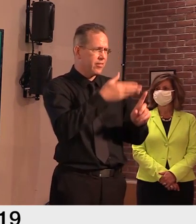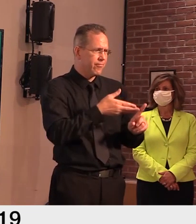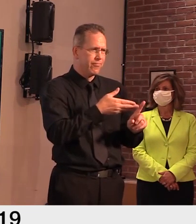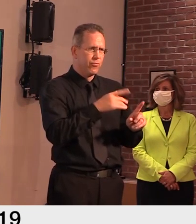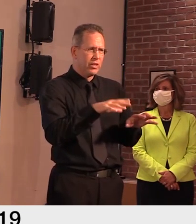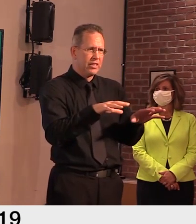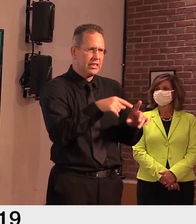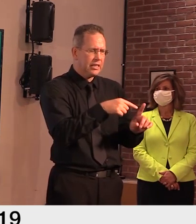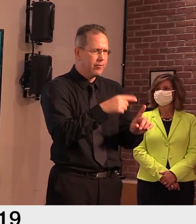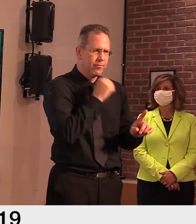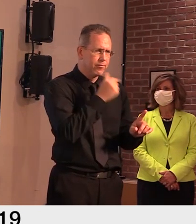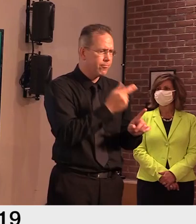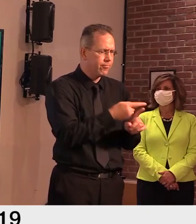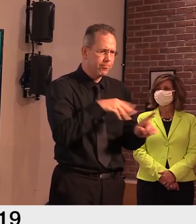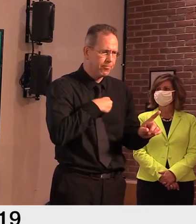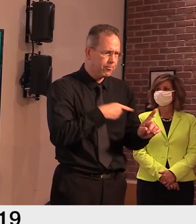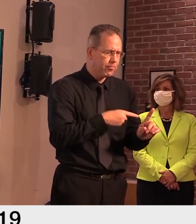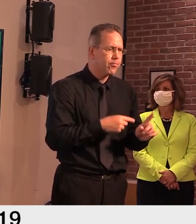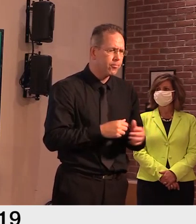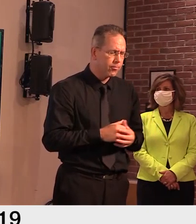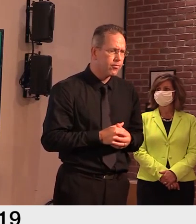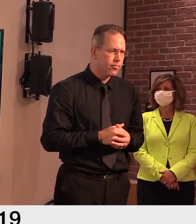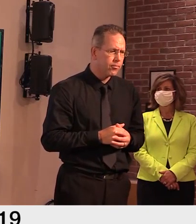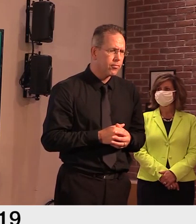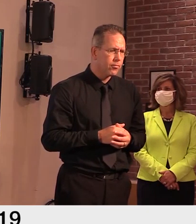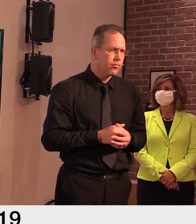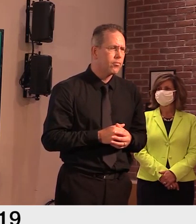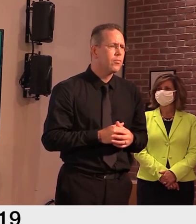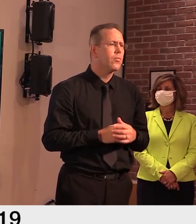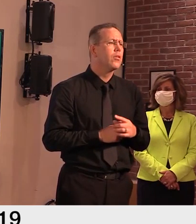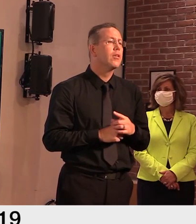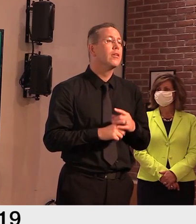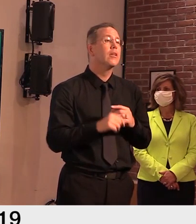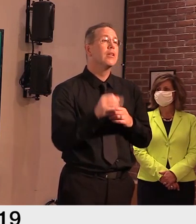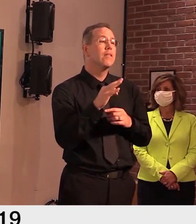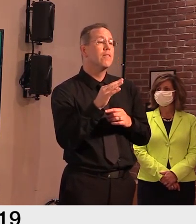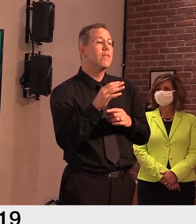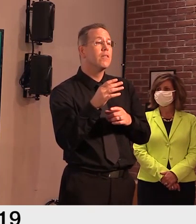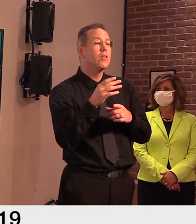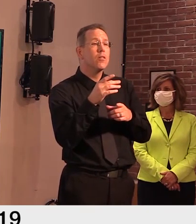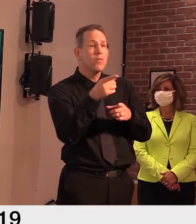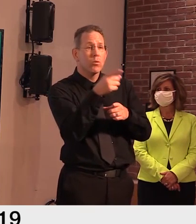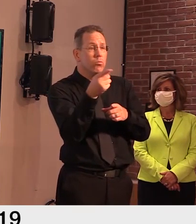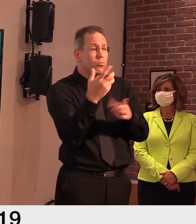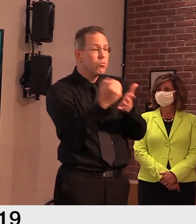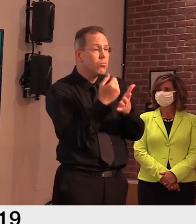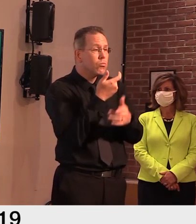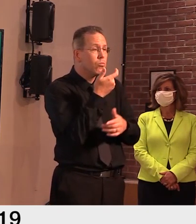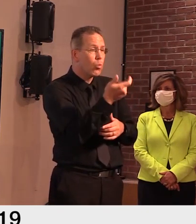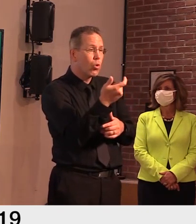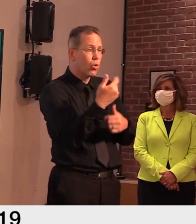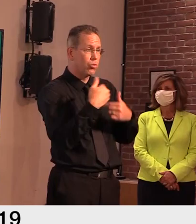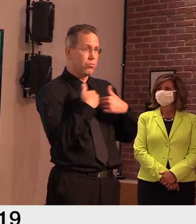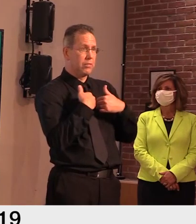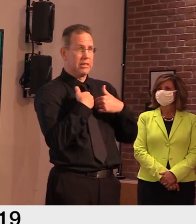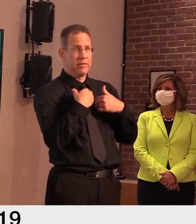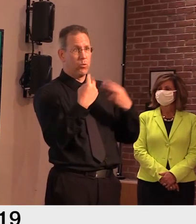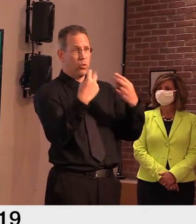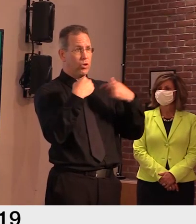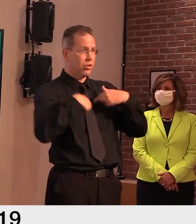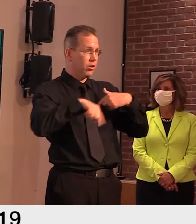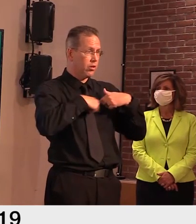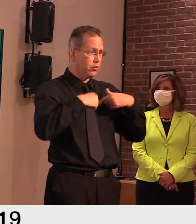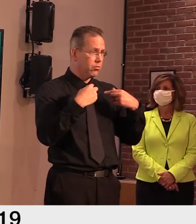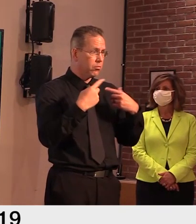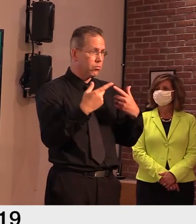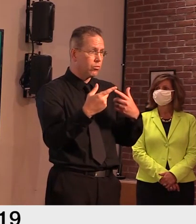This is not the department that the commissioner nor I envision as we move forward.